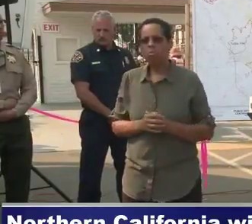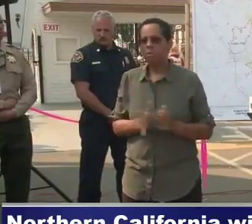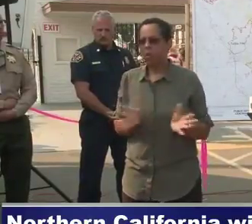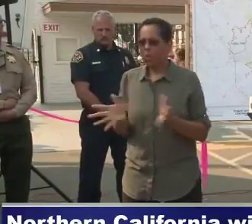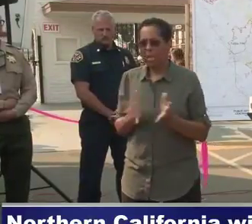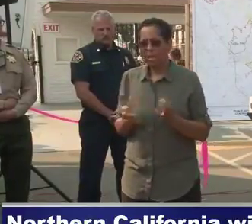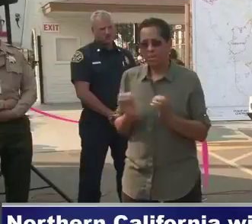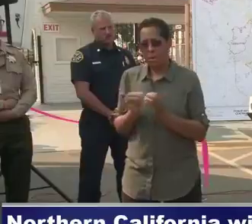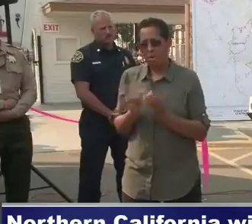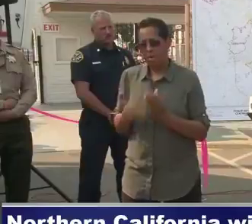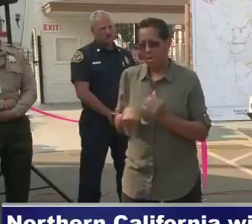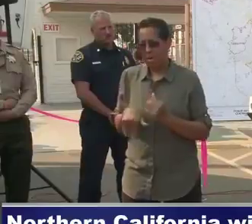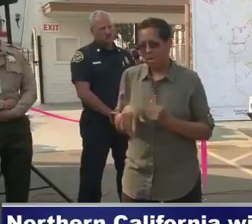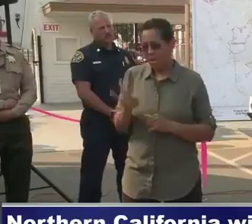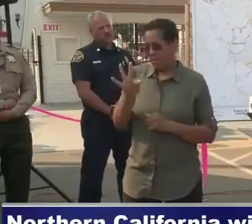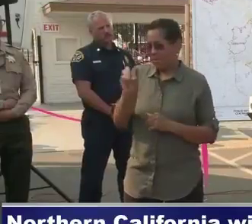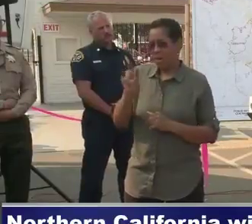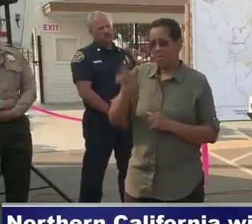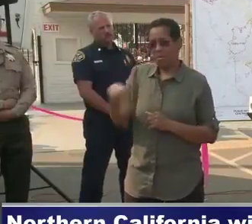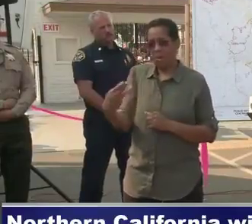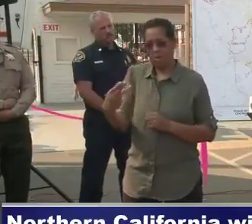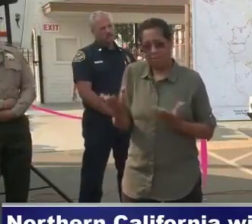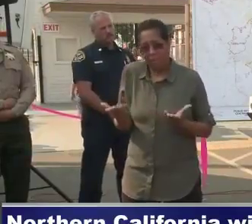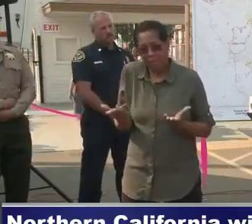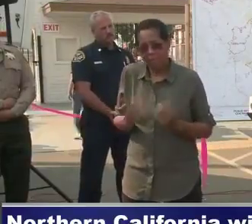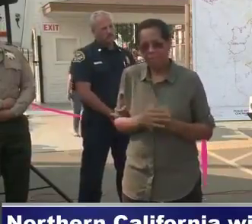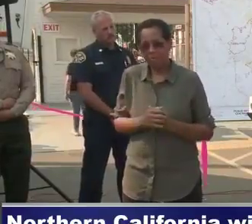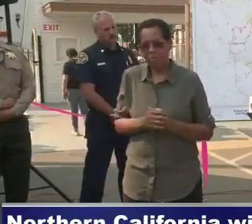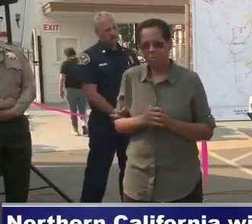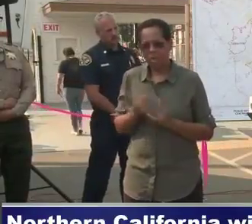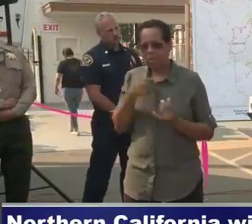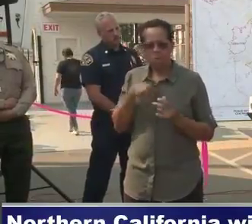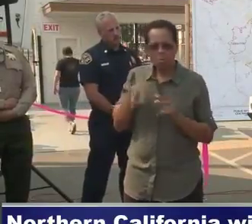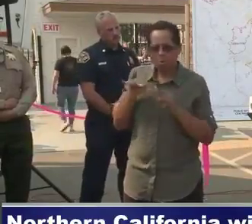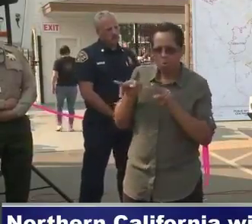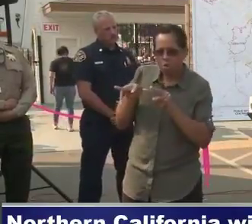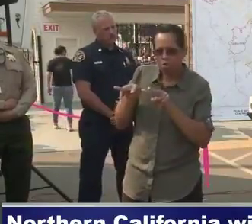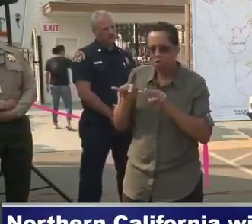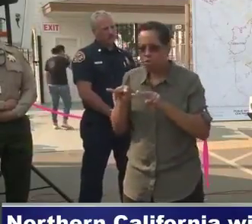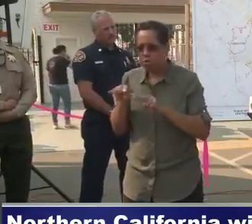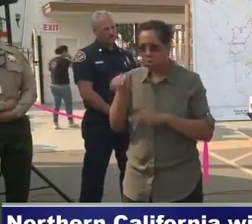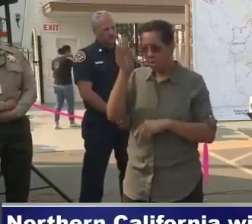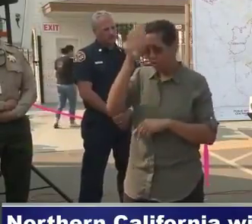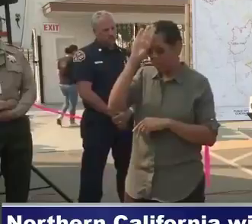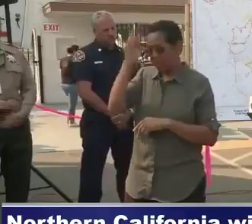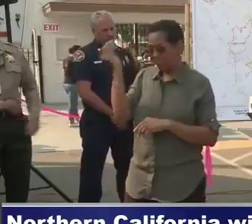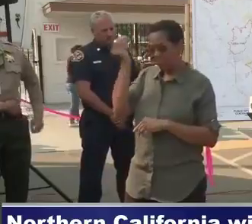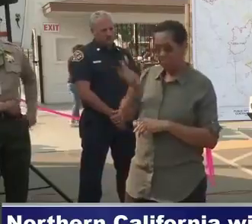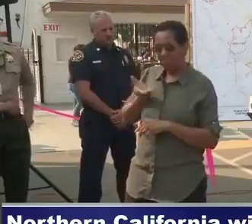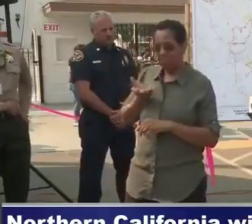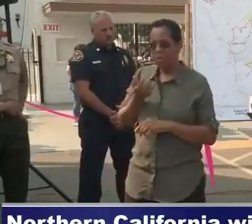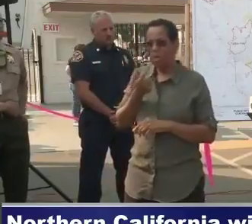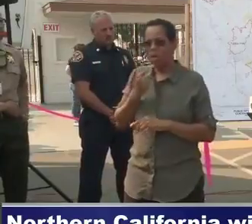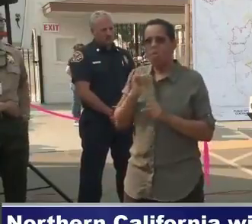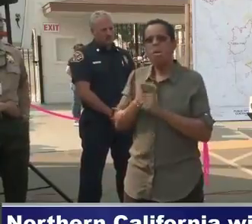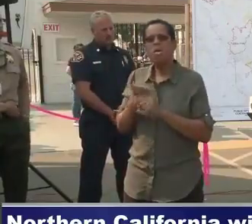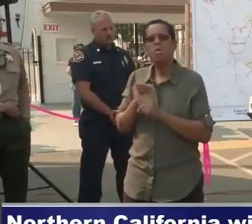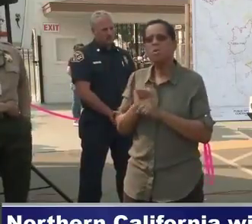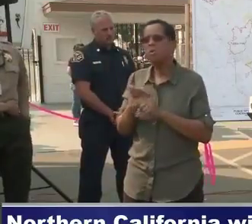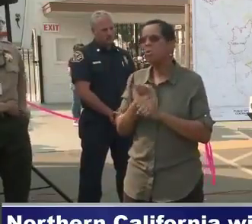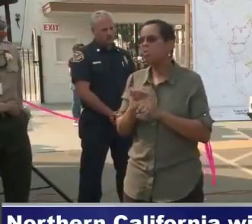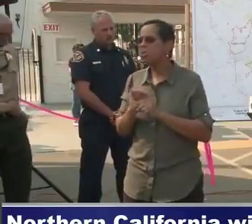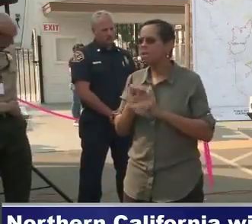we're keeping a close eye on that. As Chief Crawford just told you, we are diligently working hard. We've challenged the